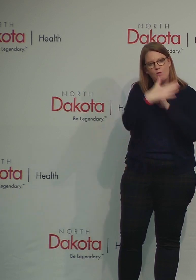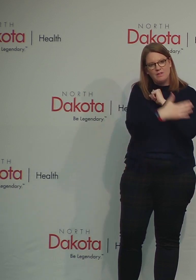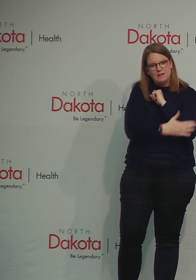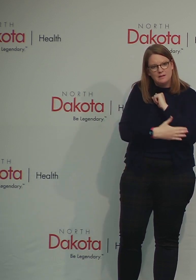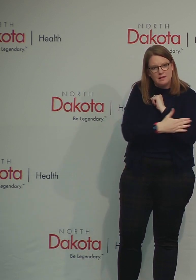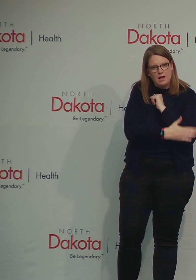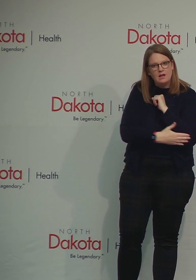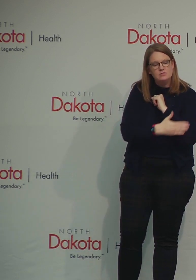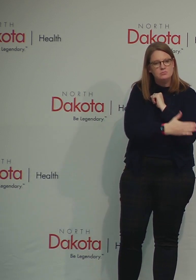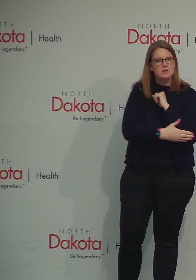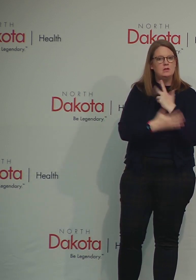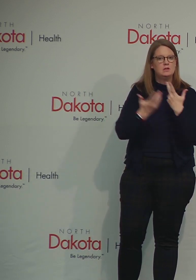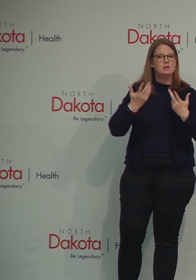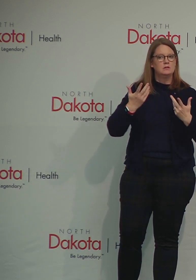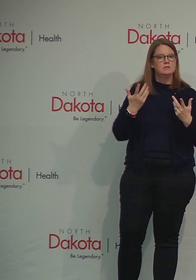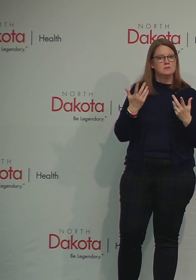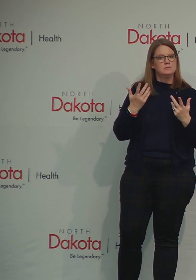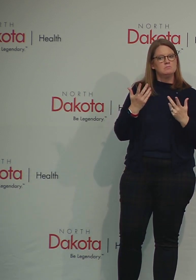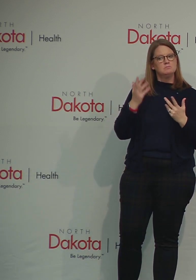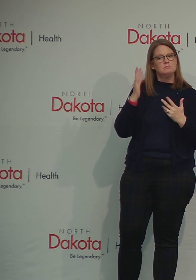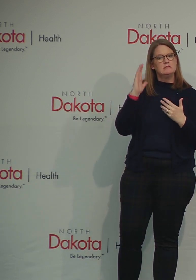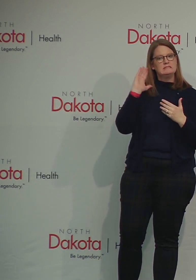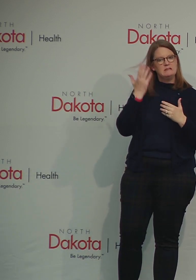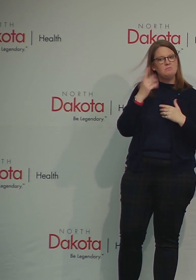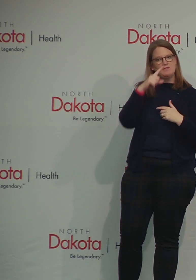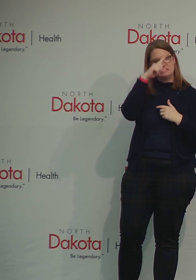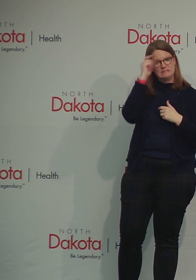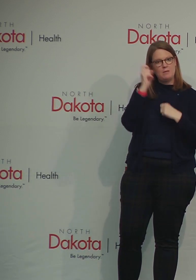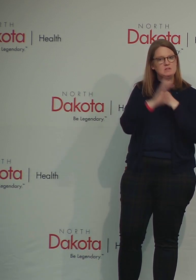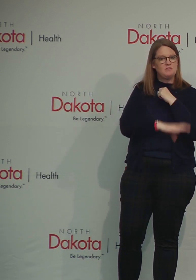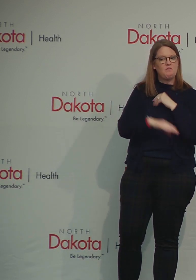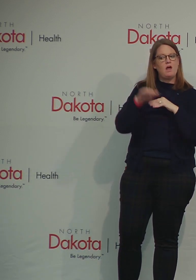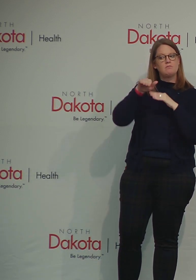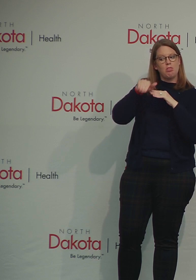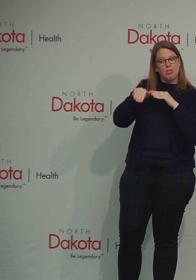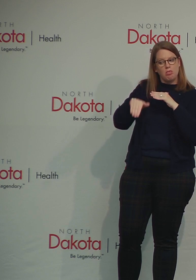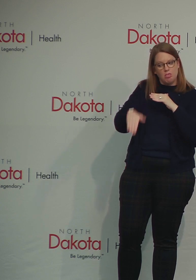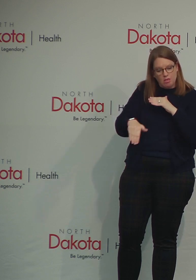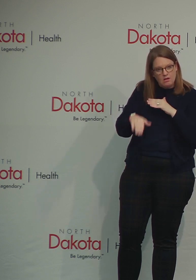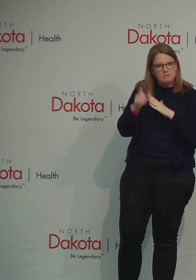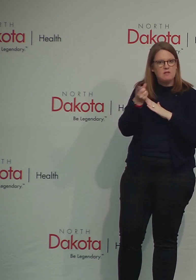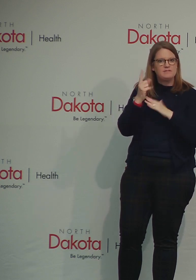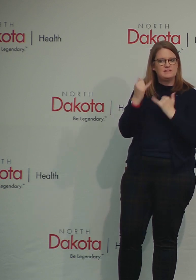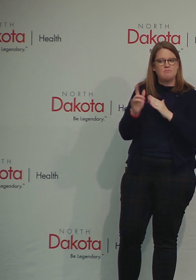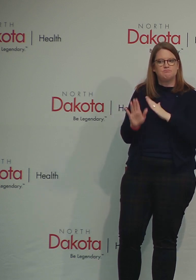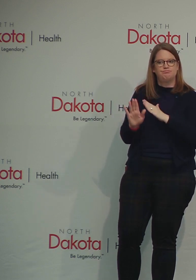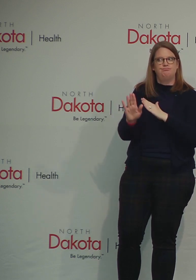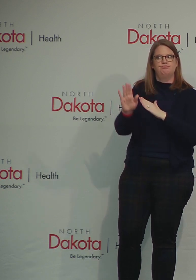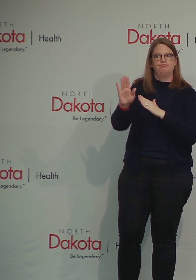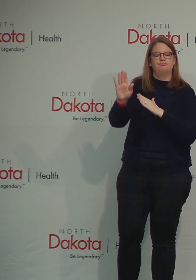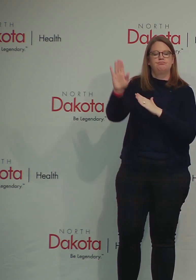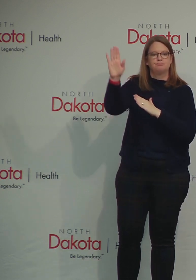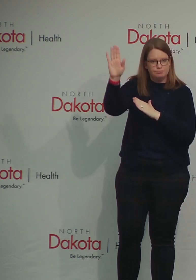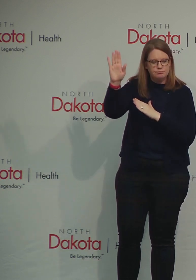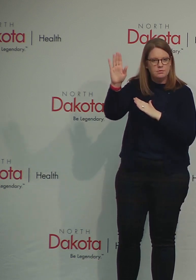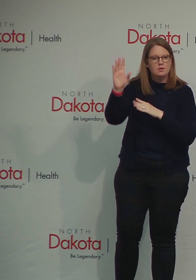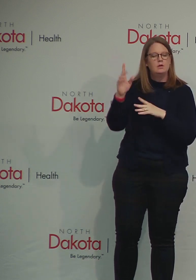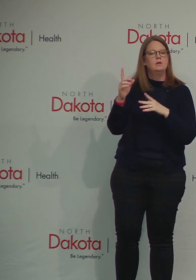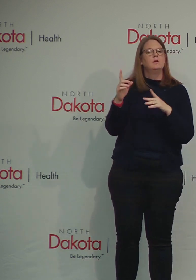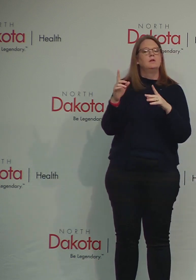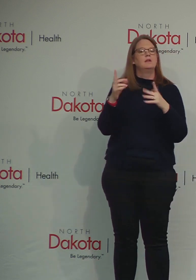had relatively slow summers or fall are now starting to see their cases escalate in combination with